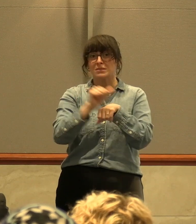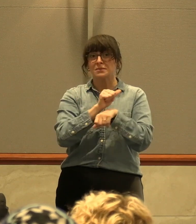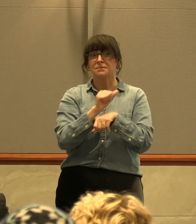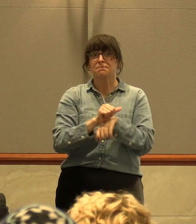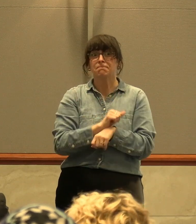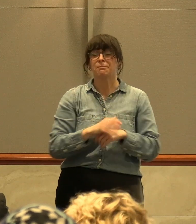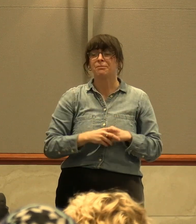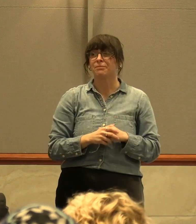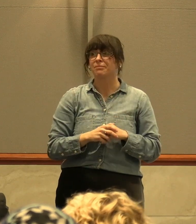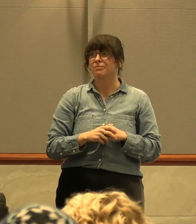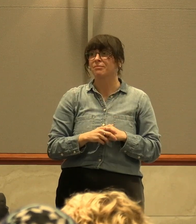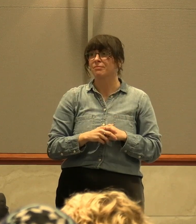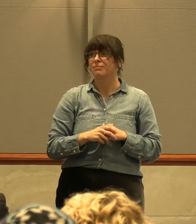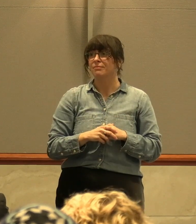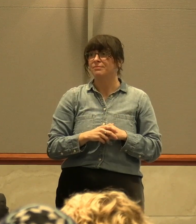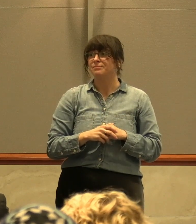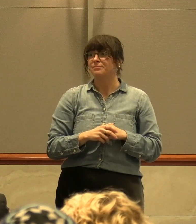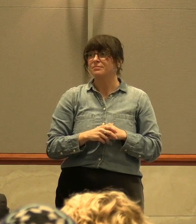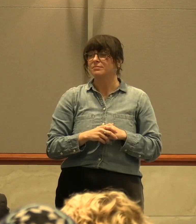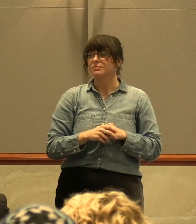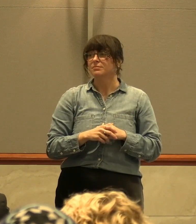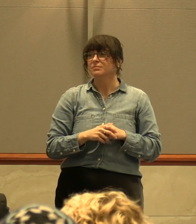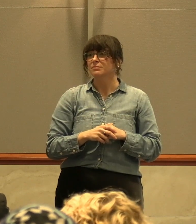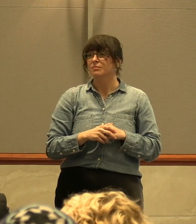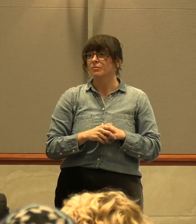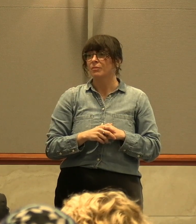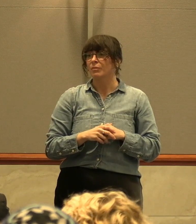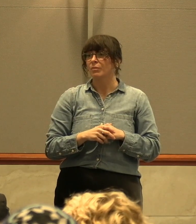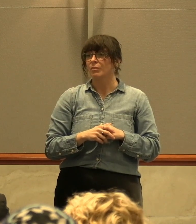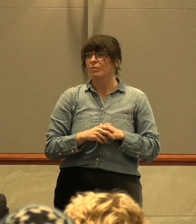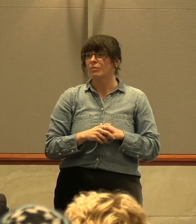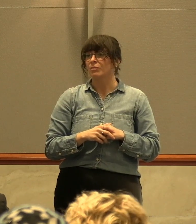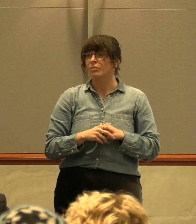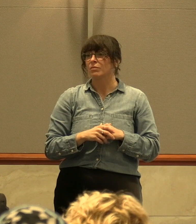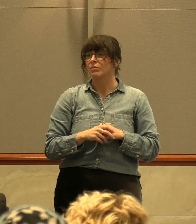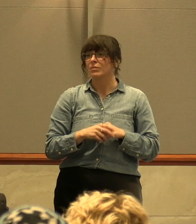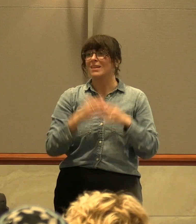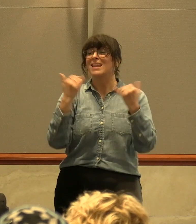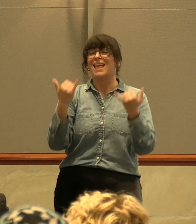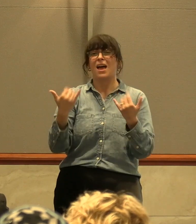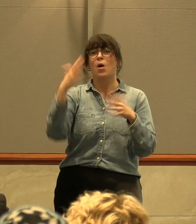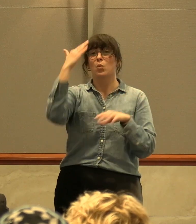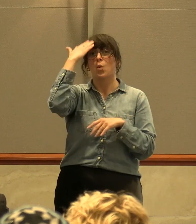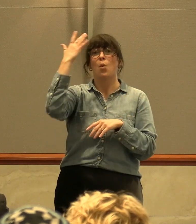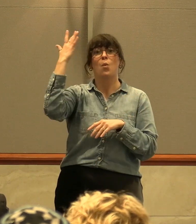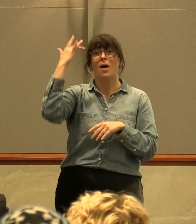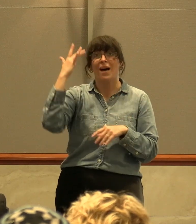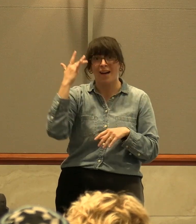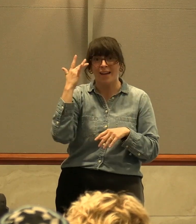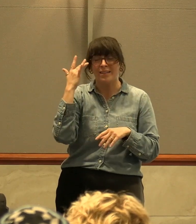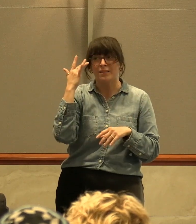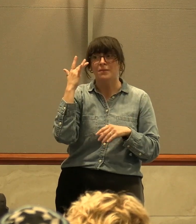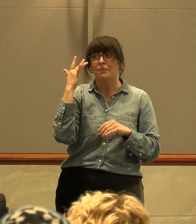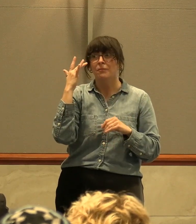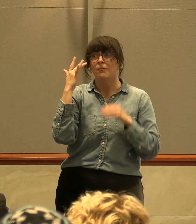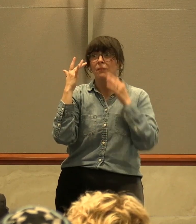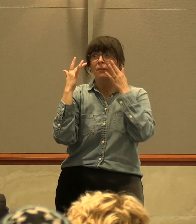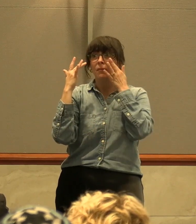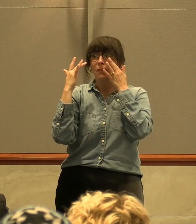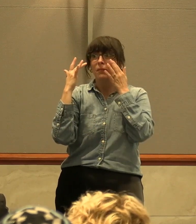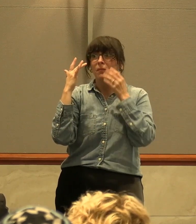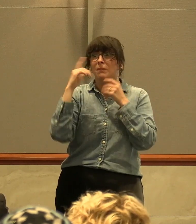dangerous. And we know now that the reasons for this